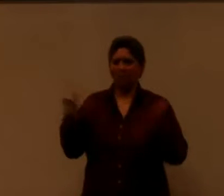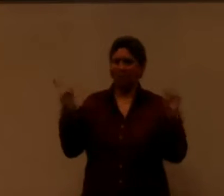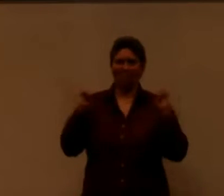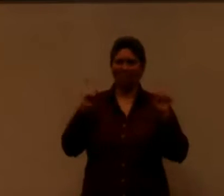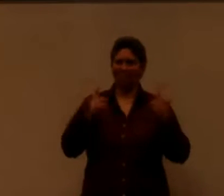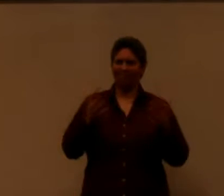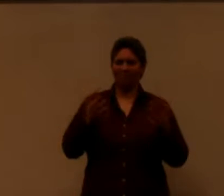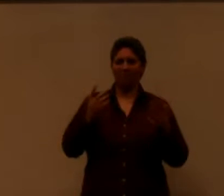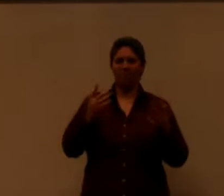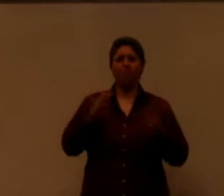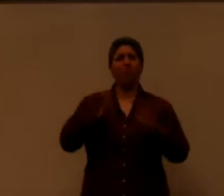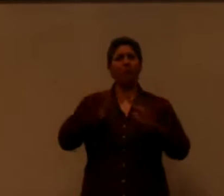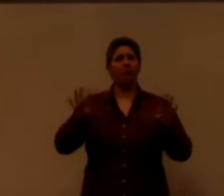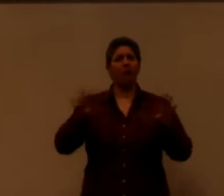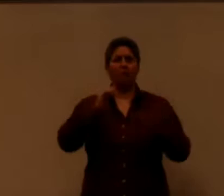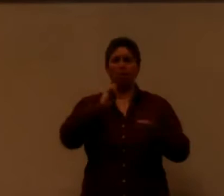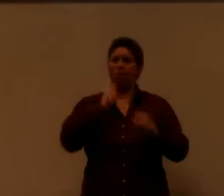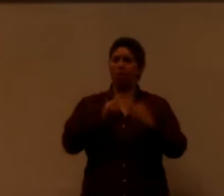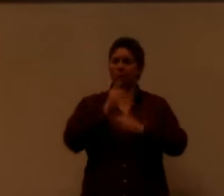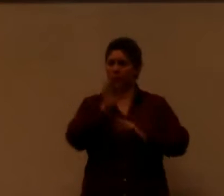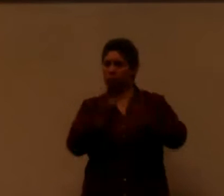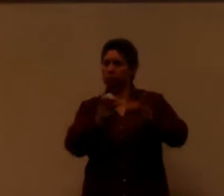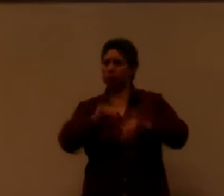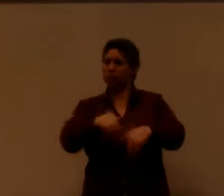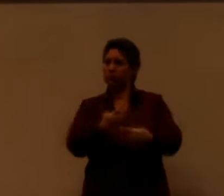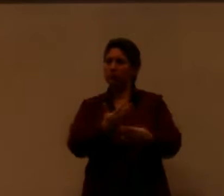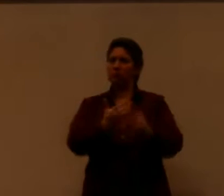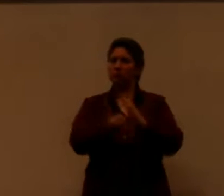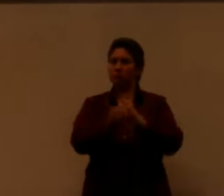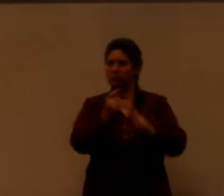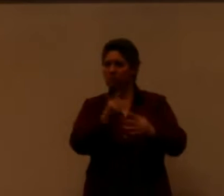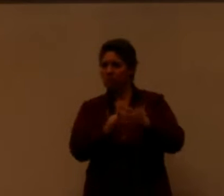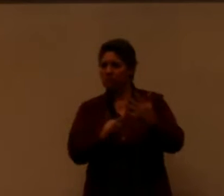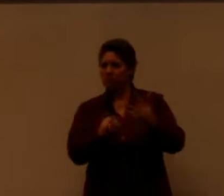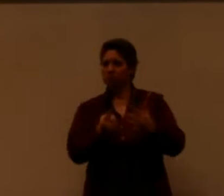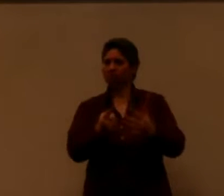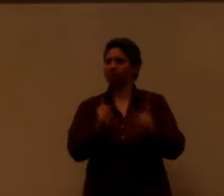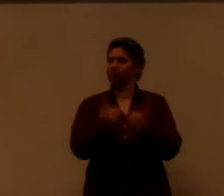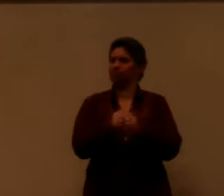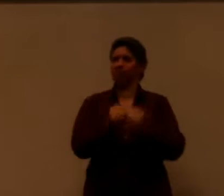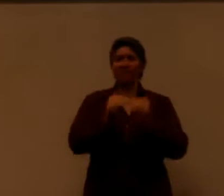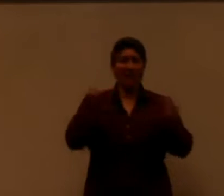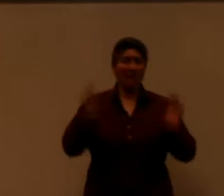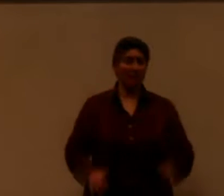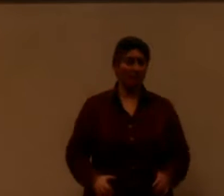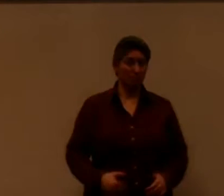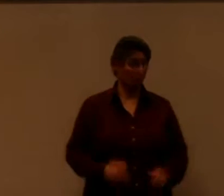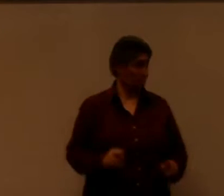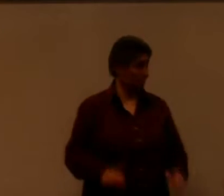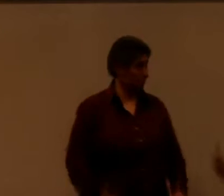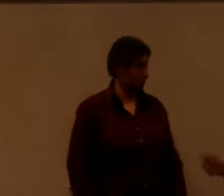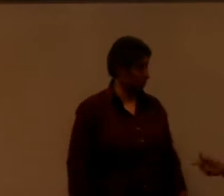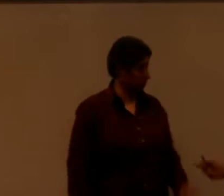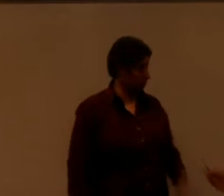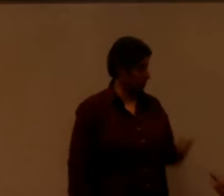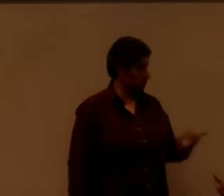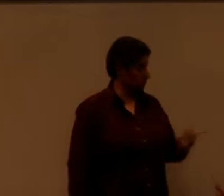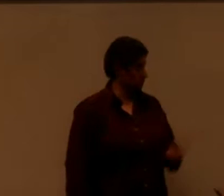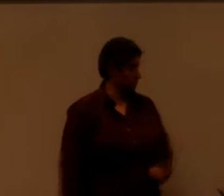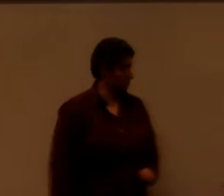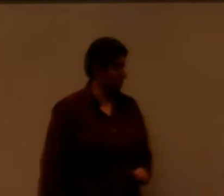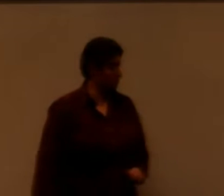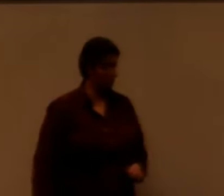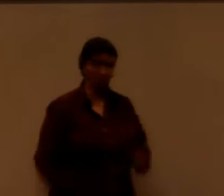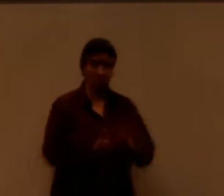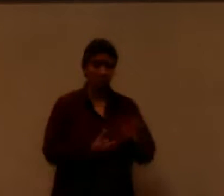deaf community. How can they represent deaf community views within that group? So that's the type of thing that we tested that interview to make sure